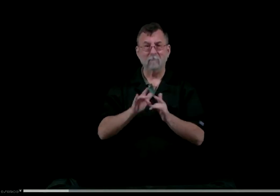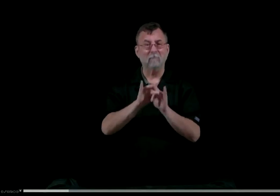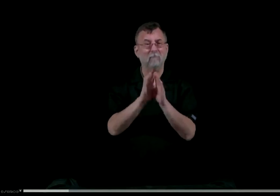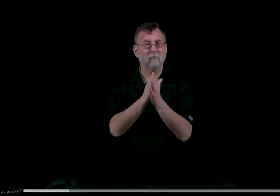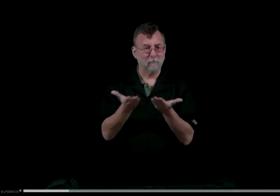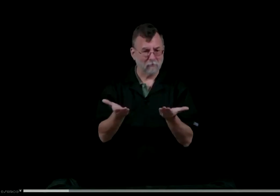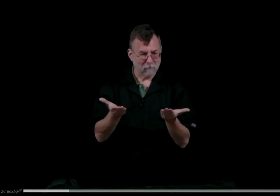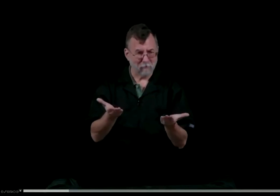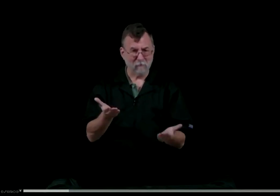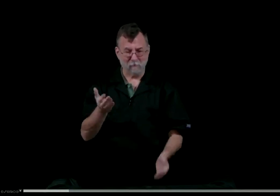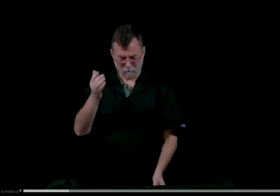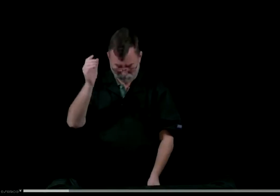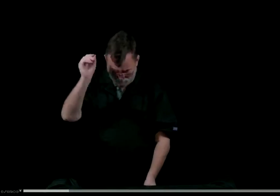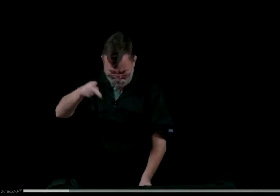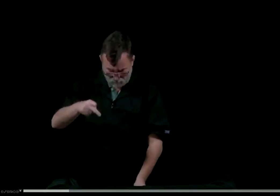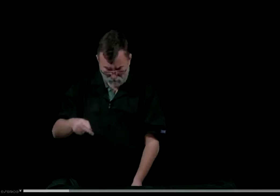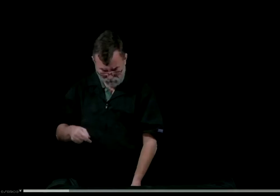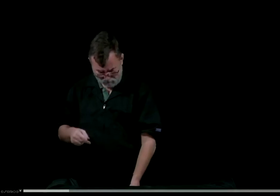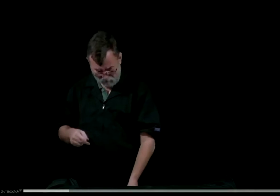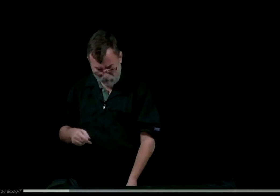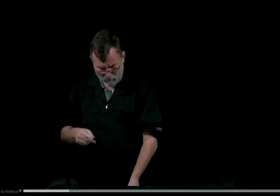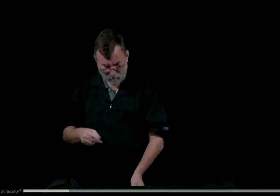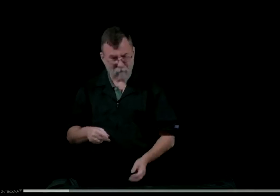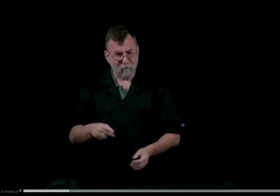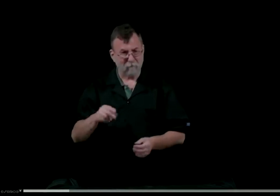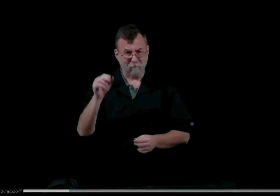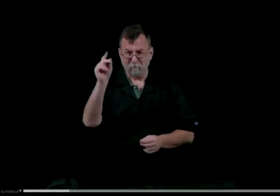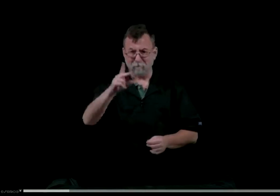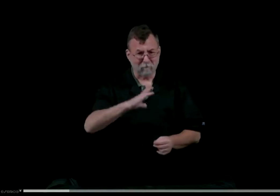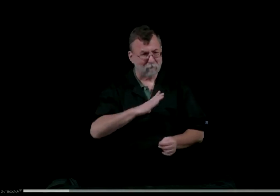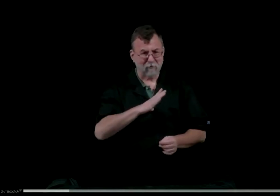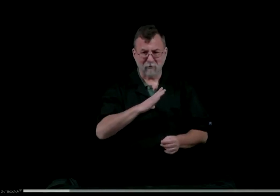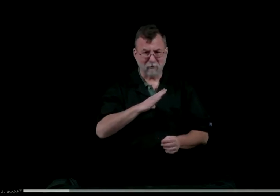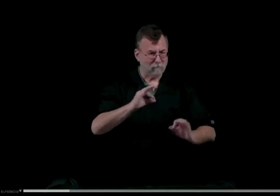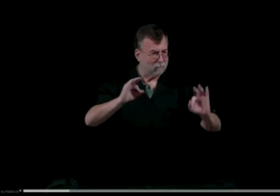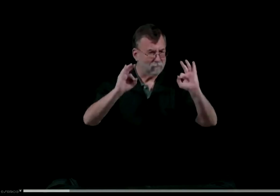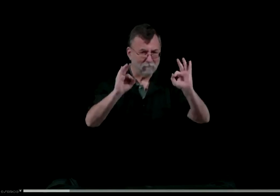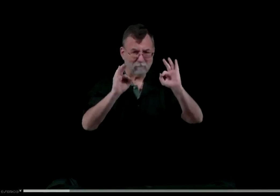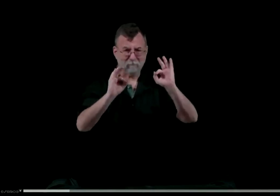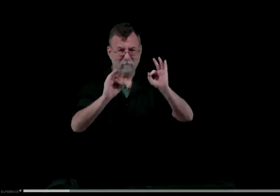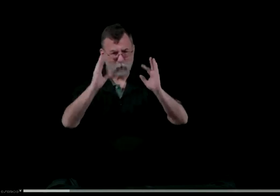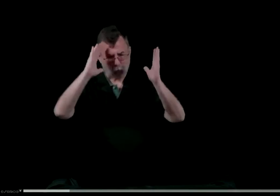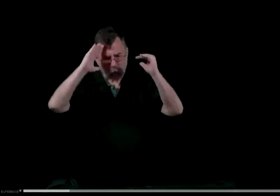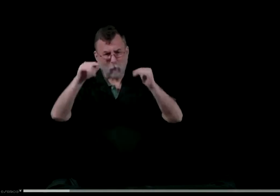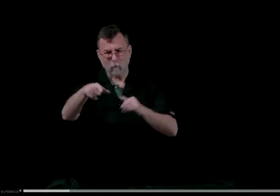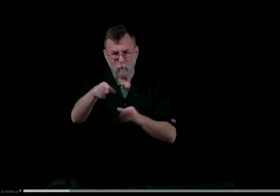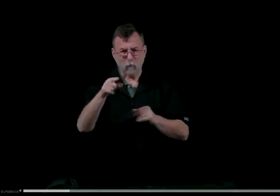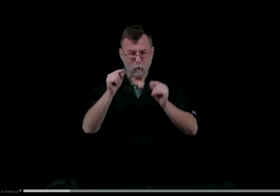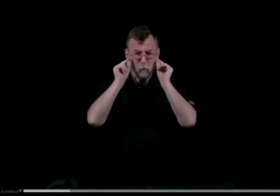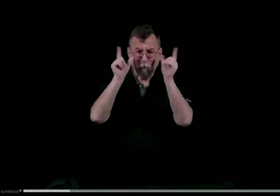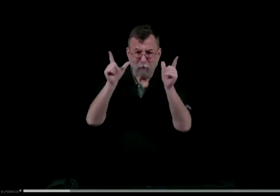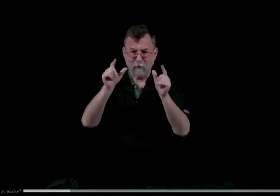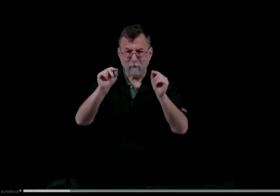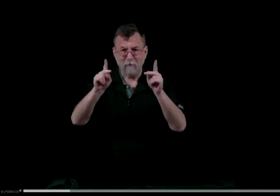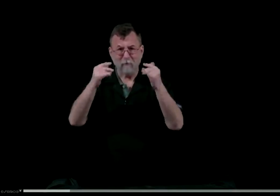Including Jesus in the Bible. Okay. All right. Yep. That's fine. Good ideas. I hope